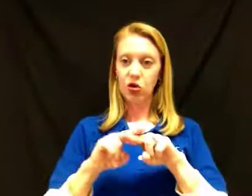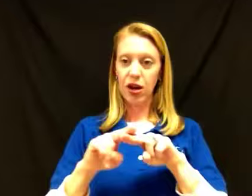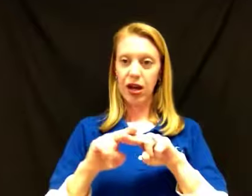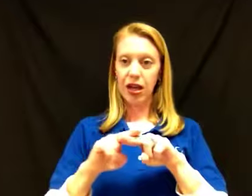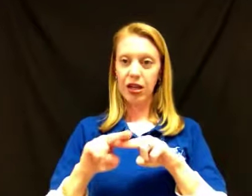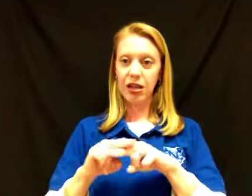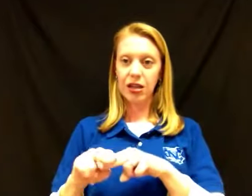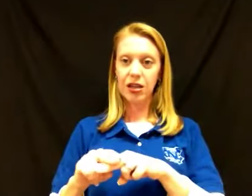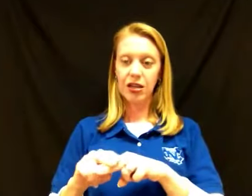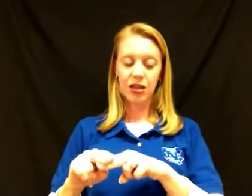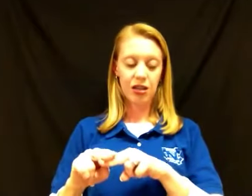Train.